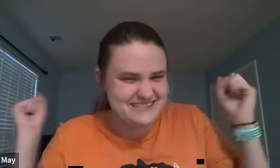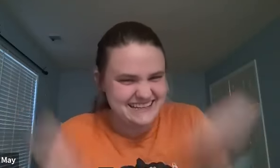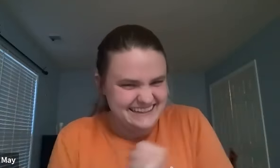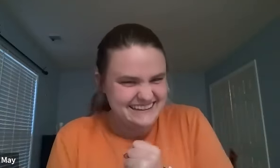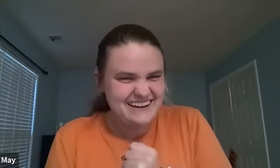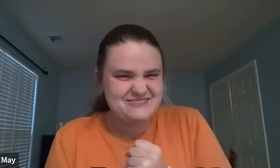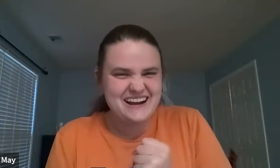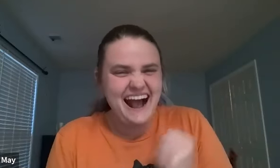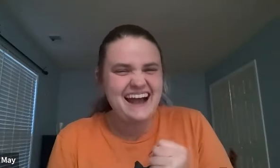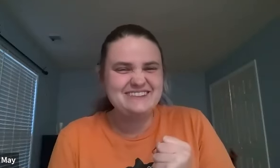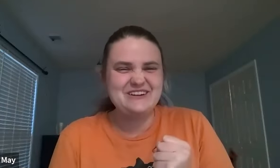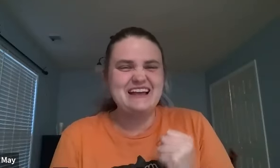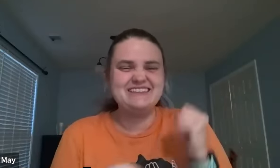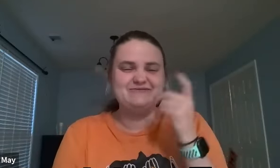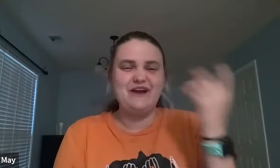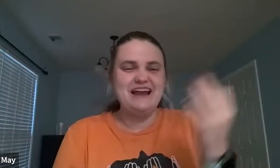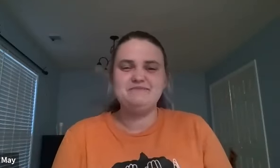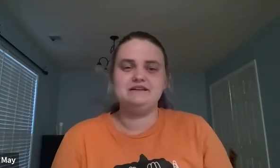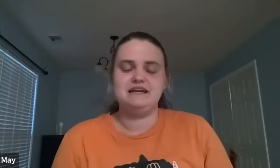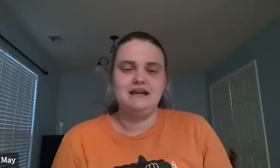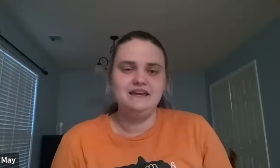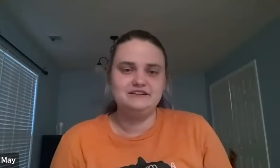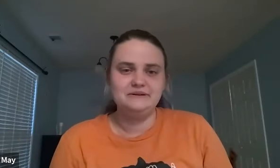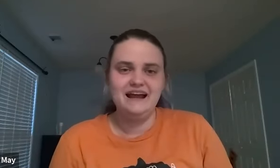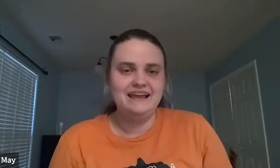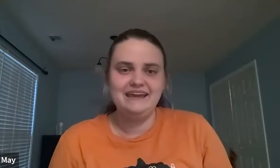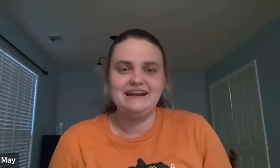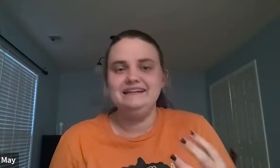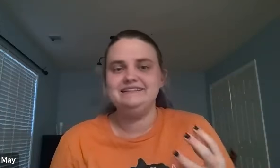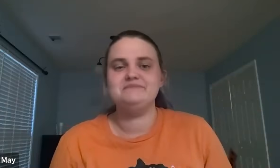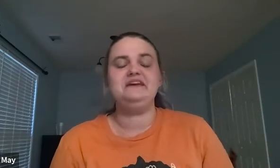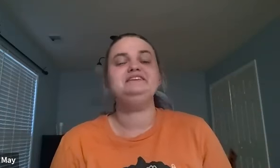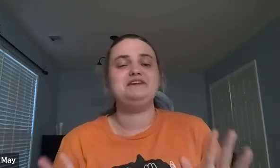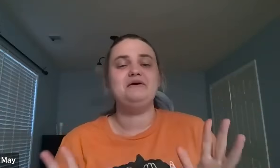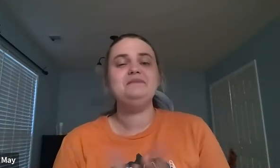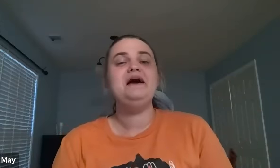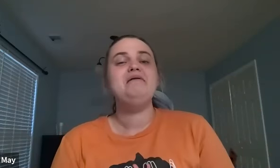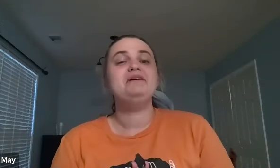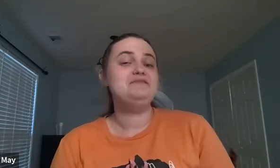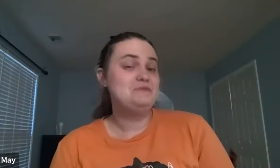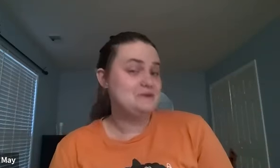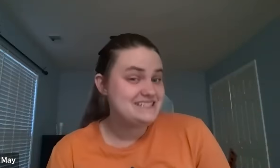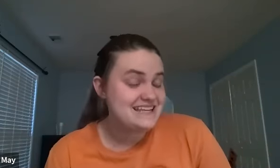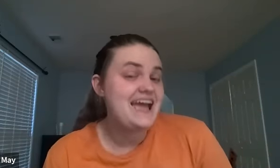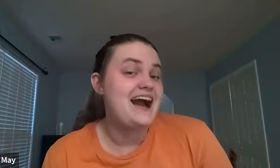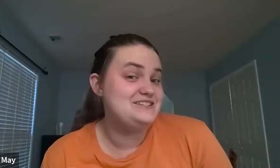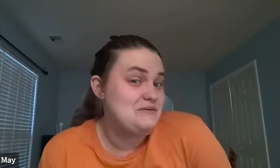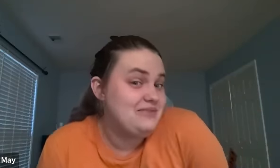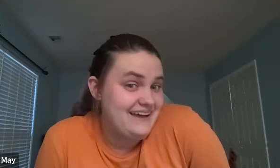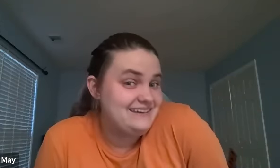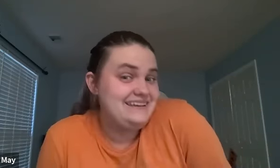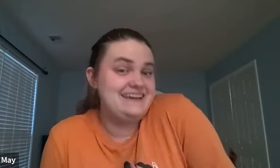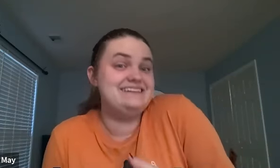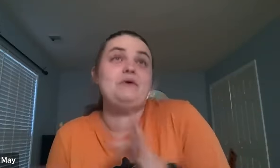like, I'm trying to hide it for this Friday, but I was like, I can't do it. I need something. So, but if you were to say, I don't like candy or I